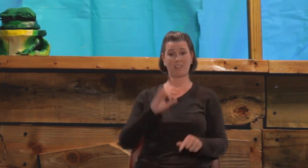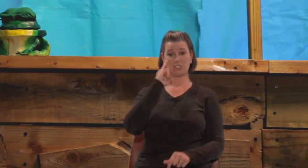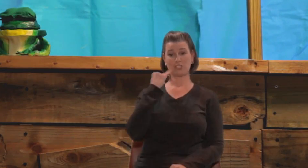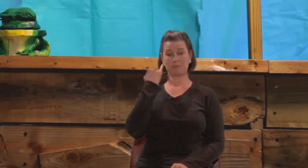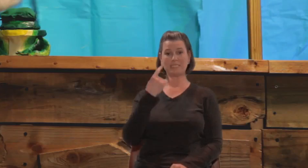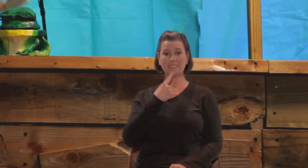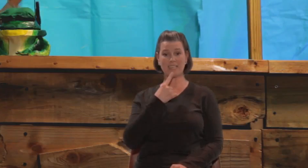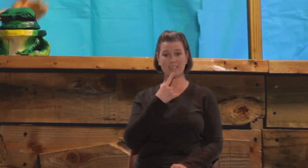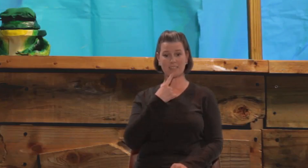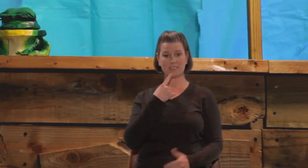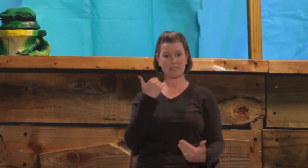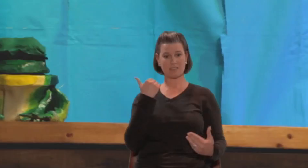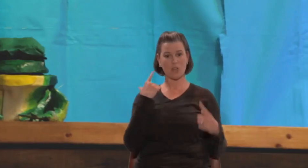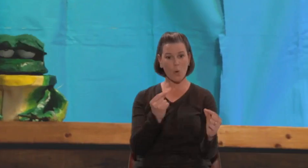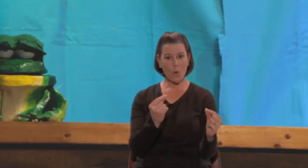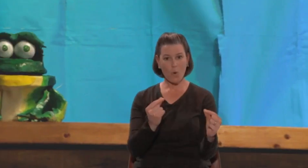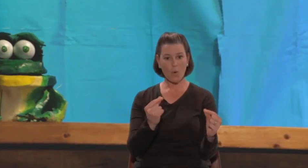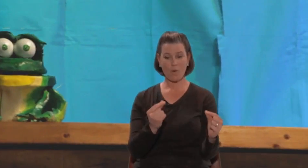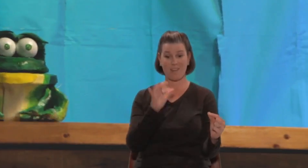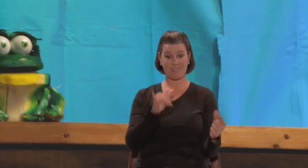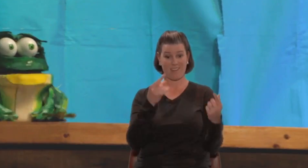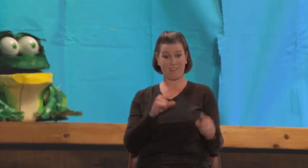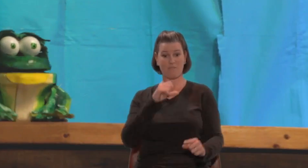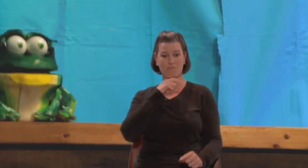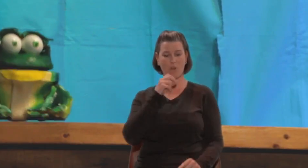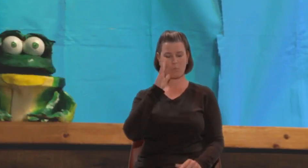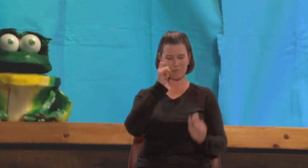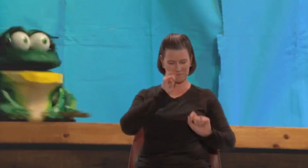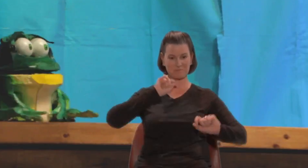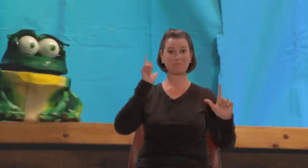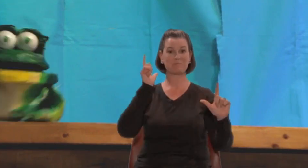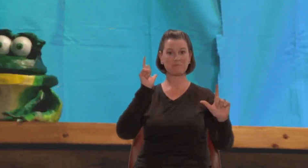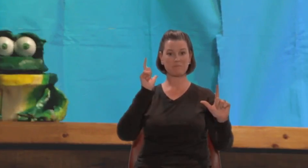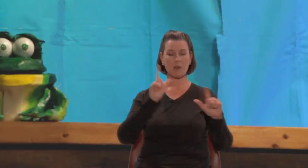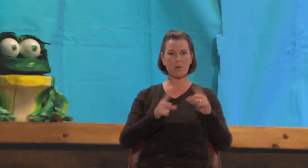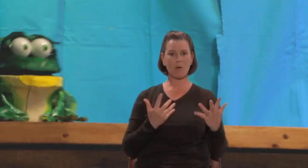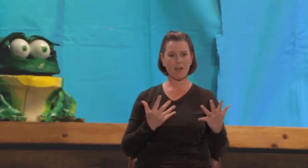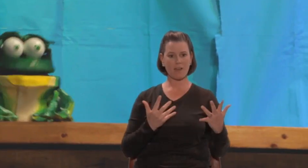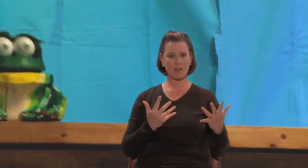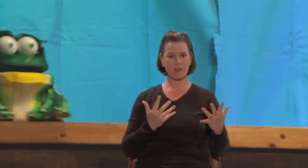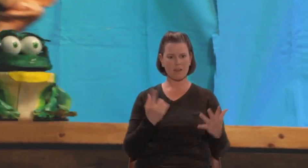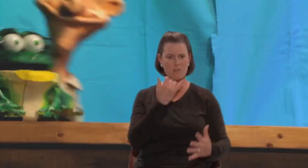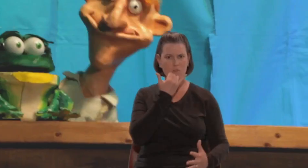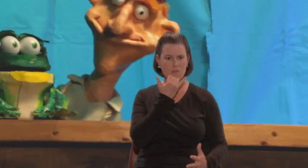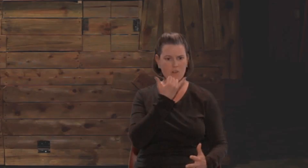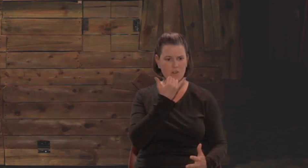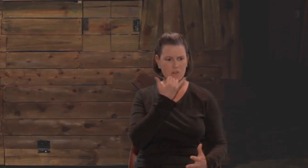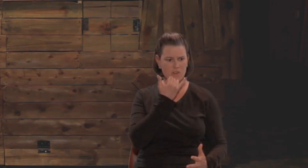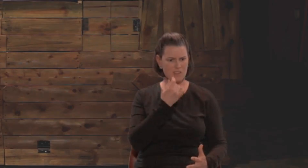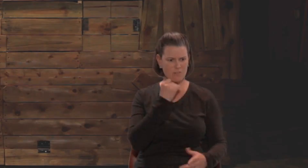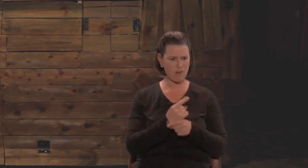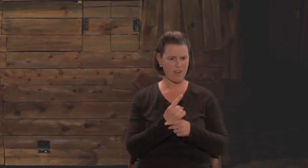him, get! Think that there frog would wake right up, but wait, something just ain't